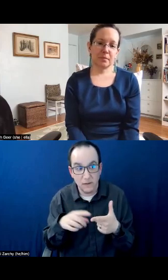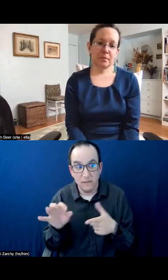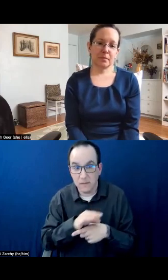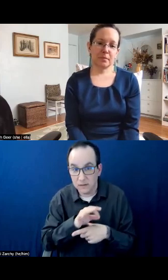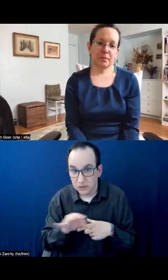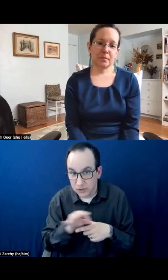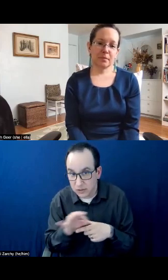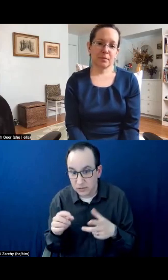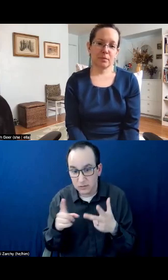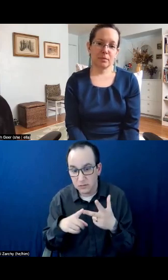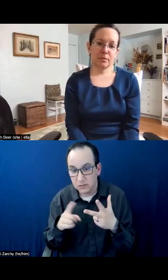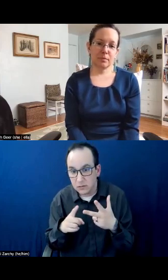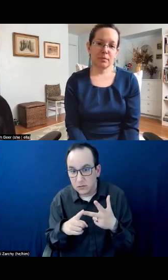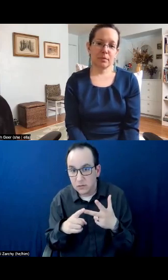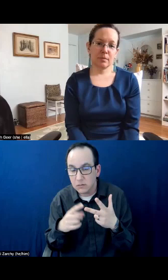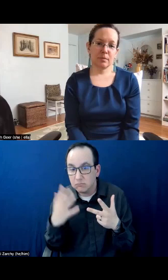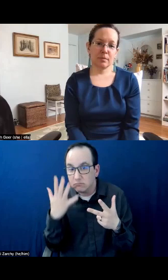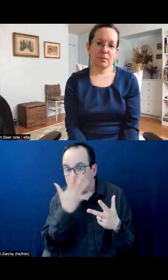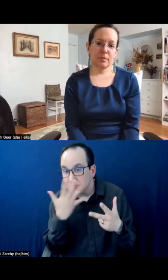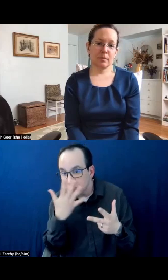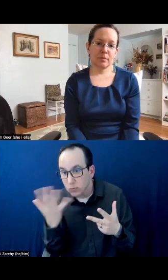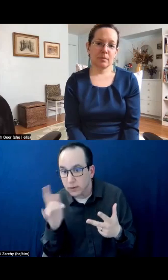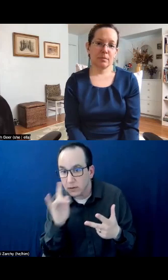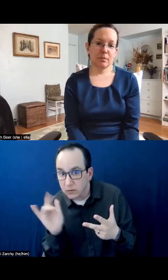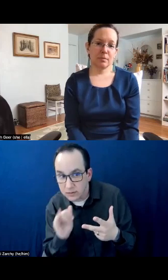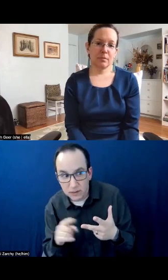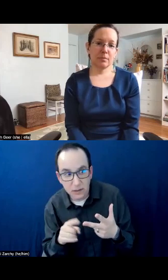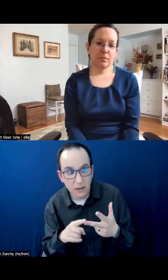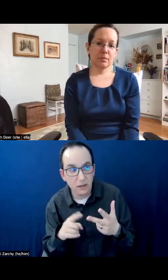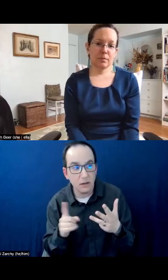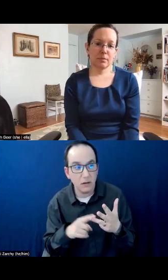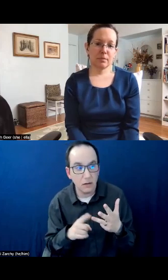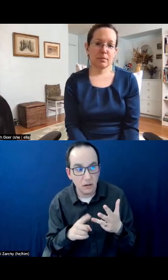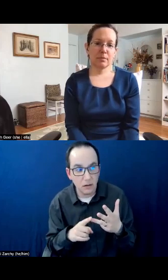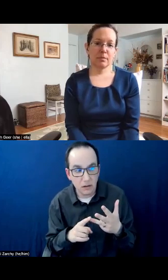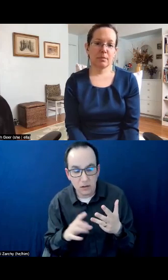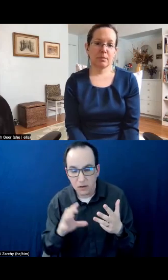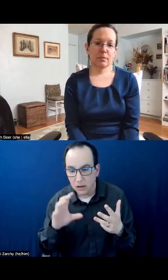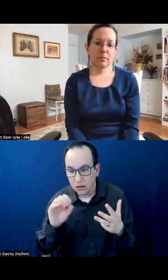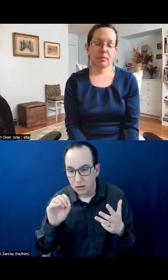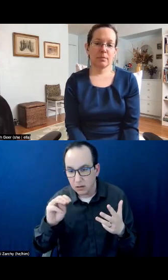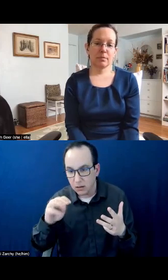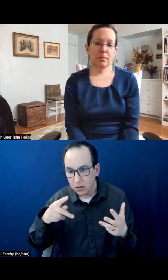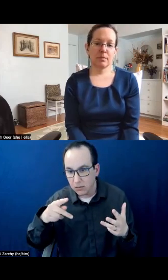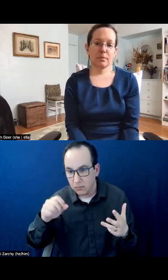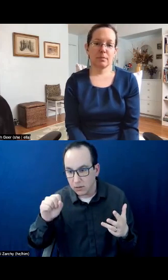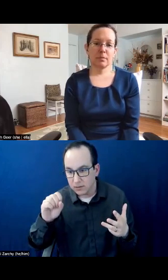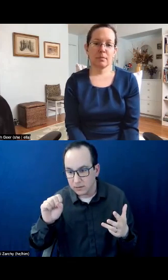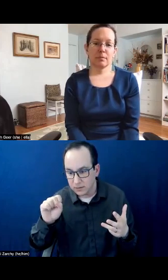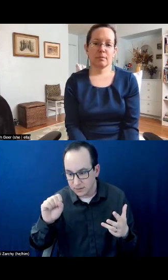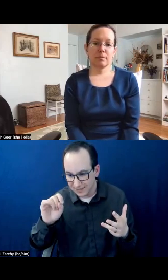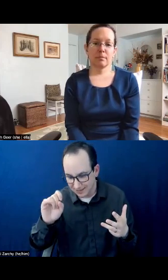categories and the function and the appearance of something.